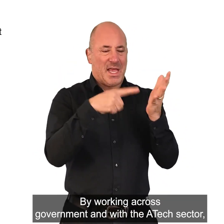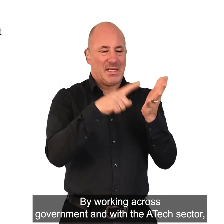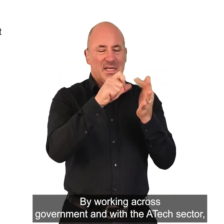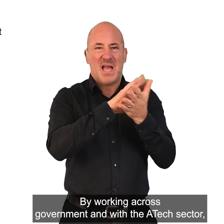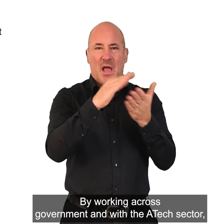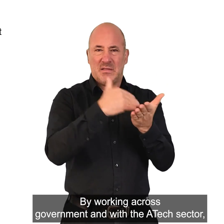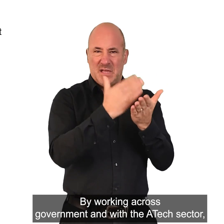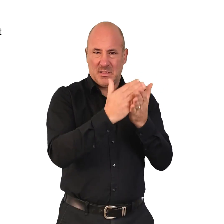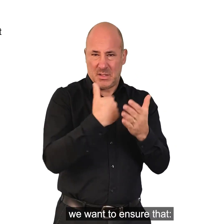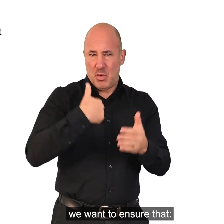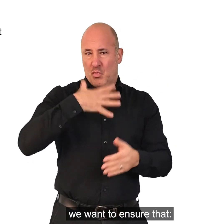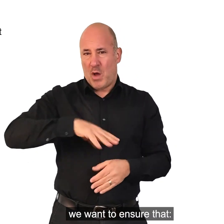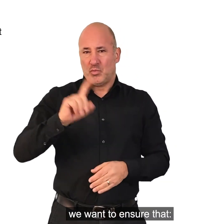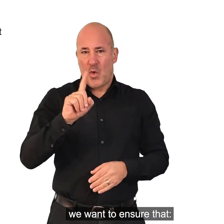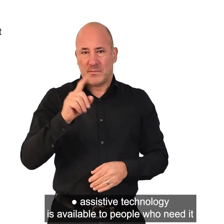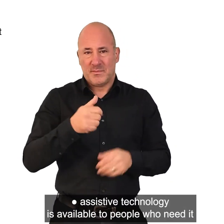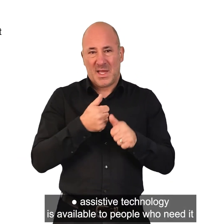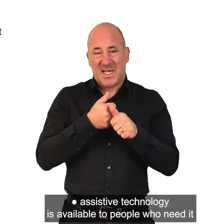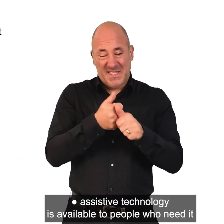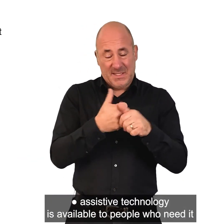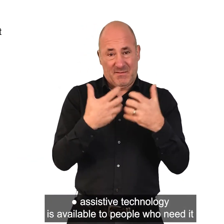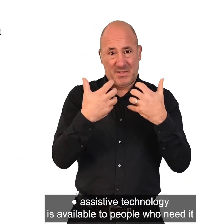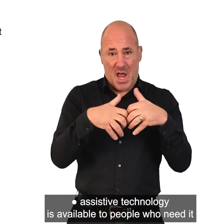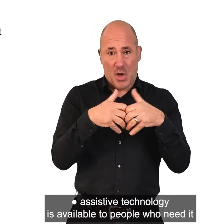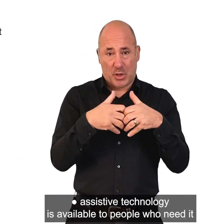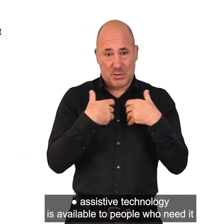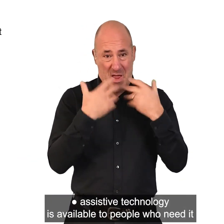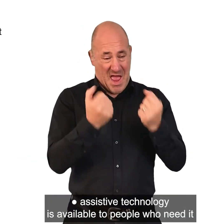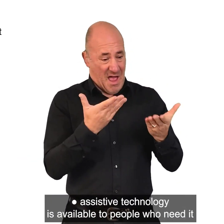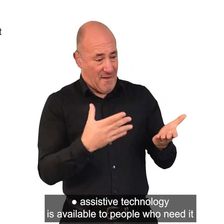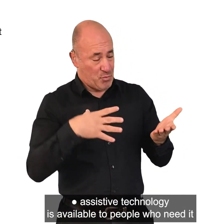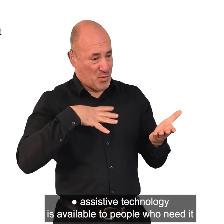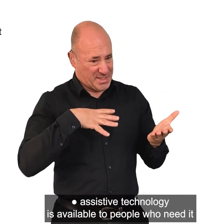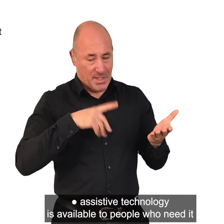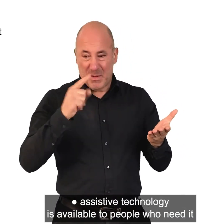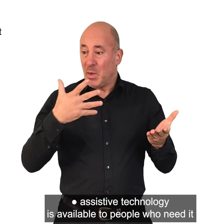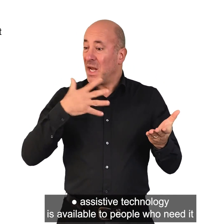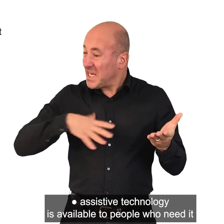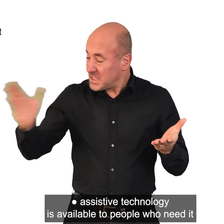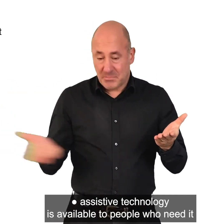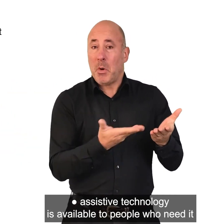sector, we want to ensure that assistive technology is available to people who need it,